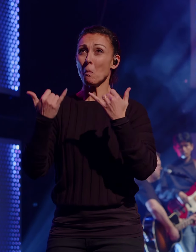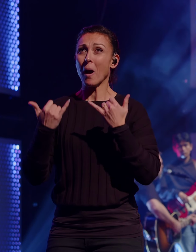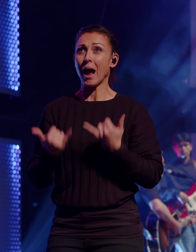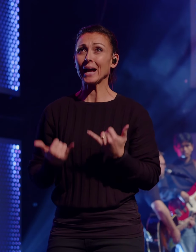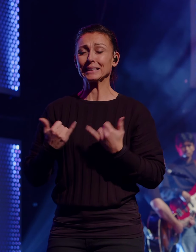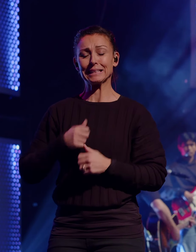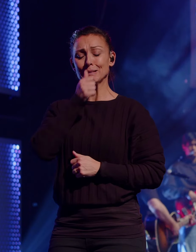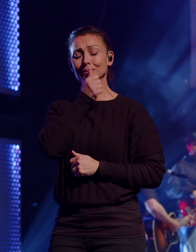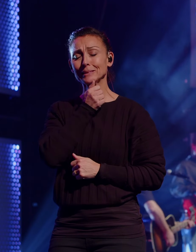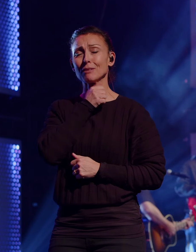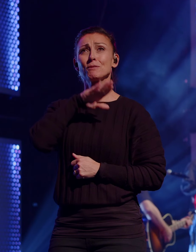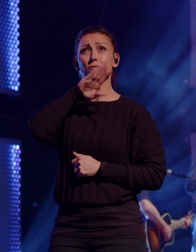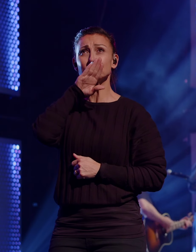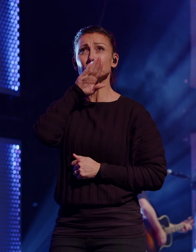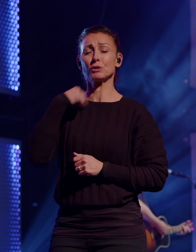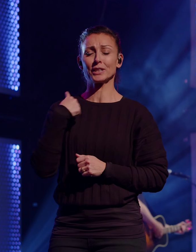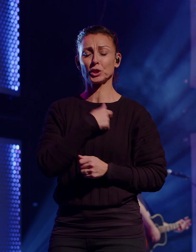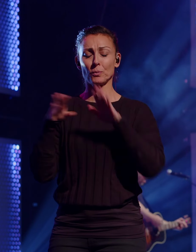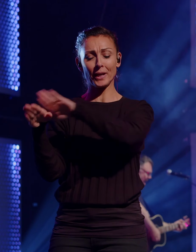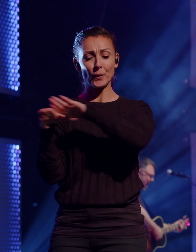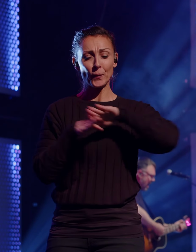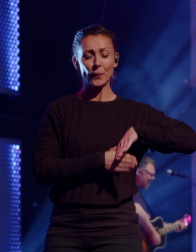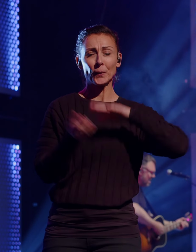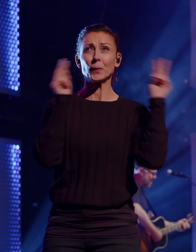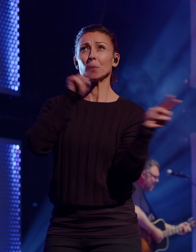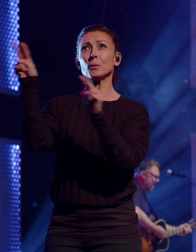hallelujah. Come on, raise it up, sing hallelujah.